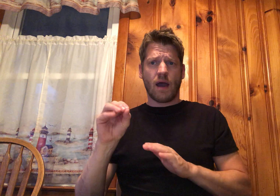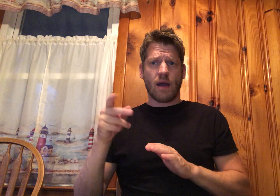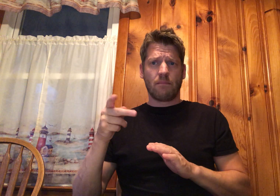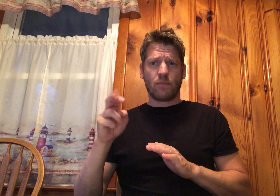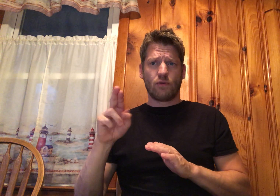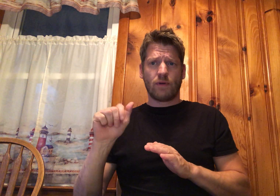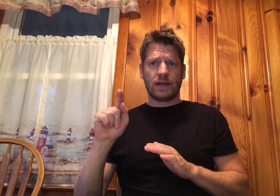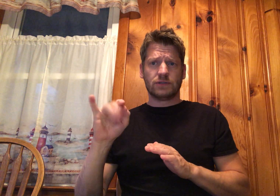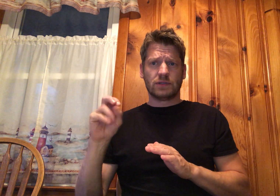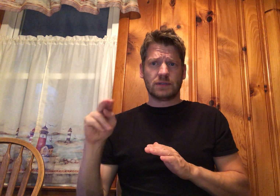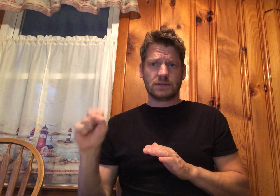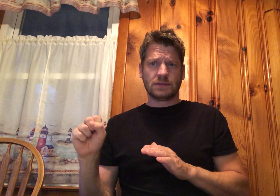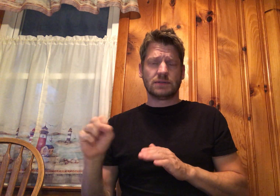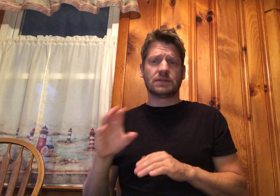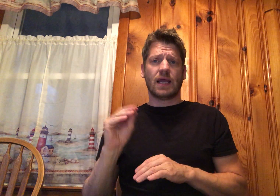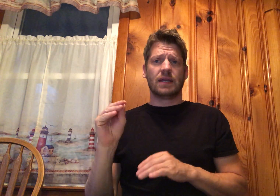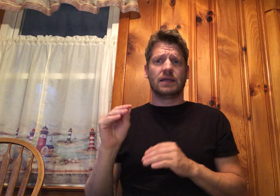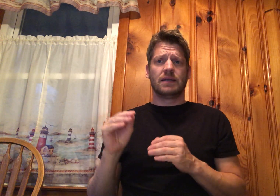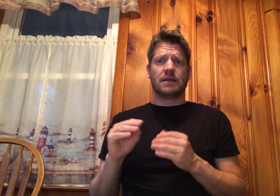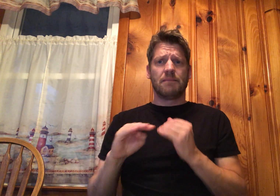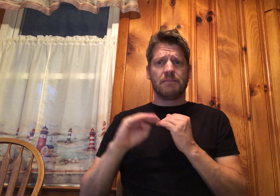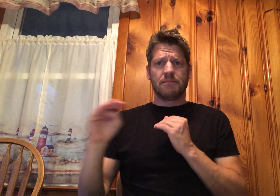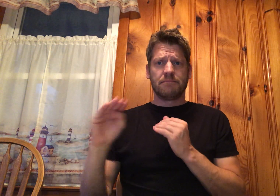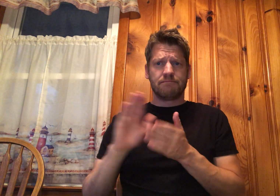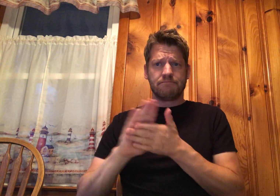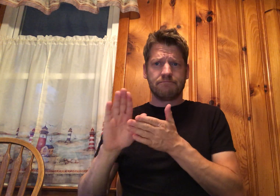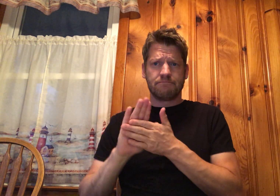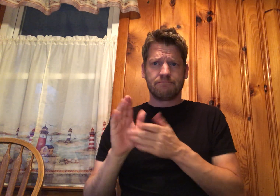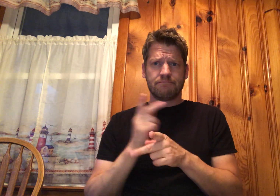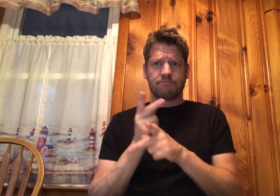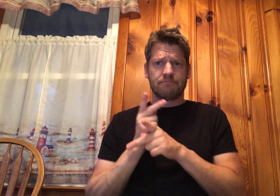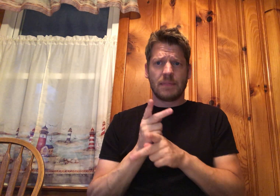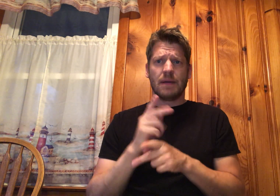and maintenance of software. That is the definition of